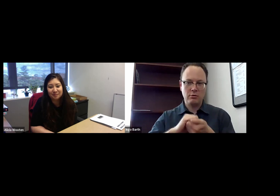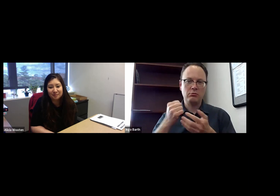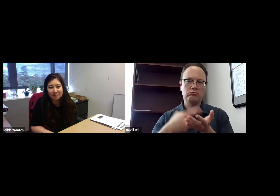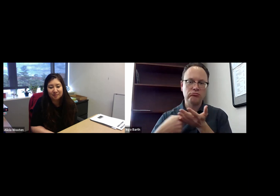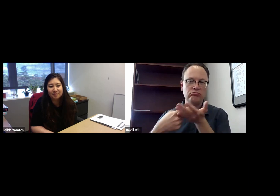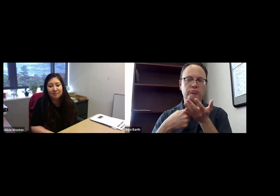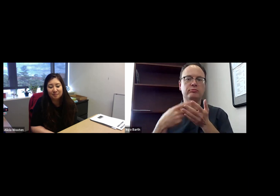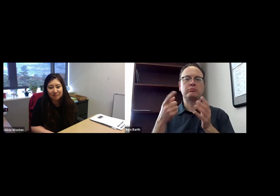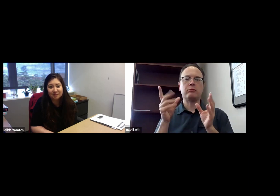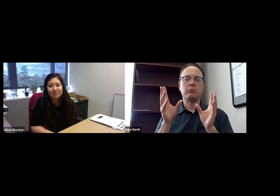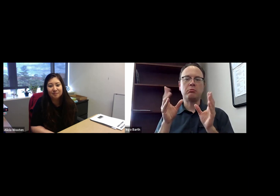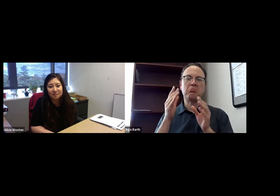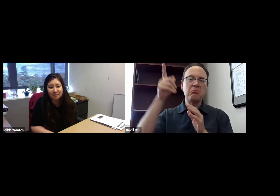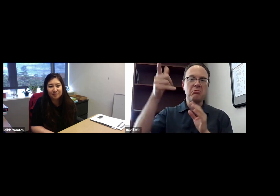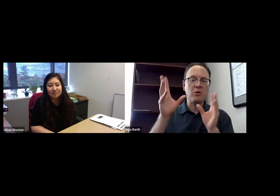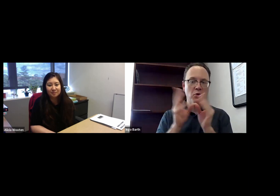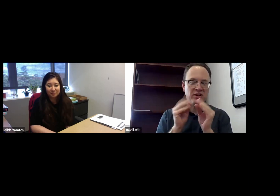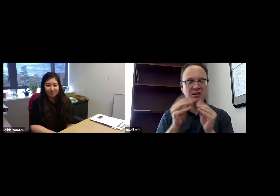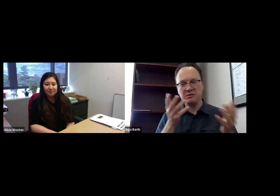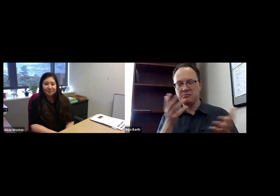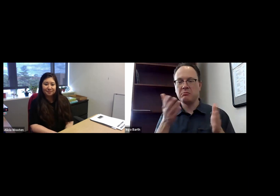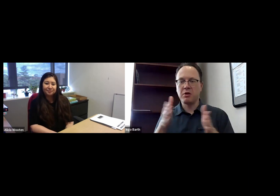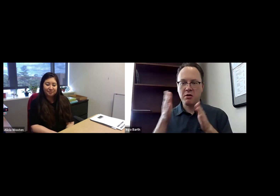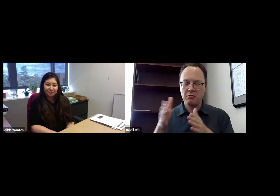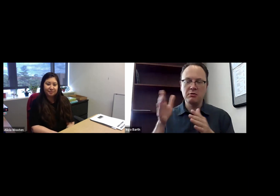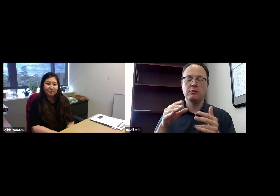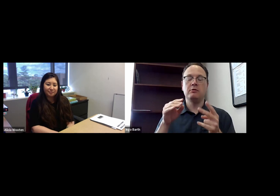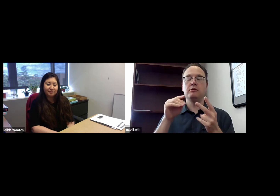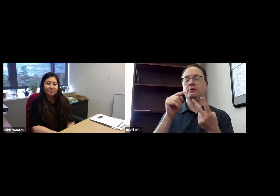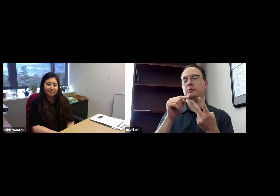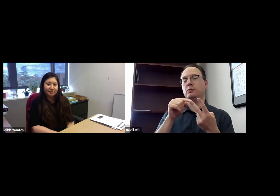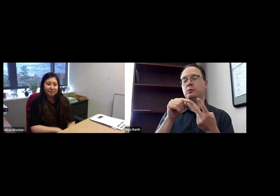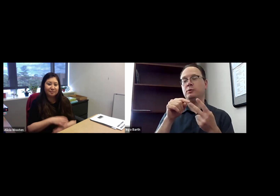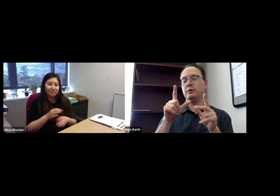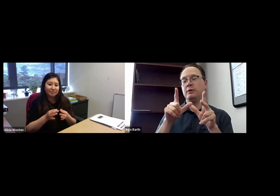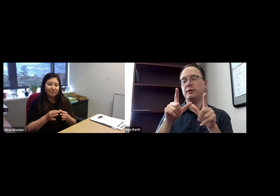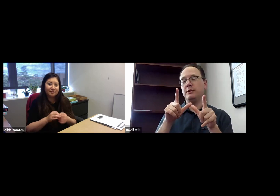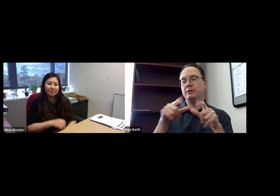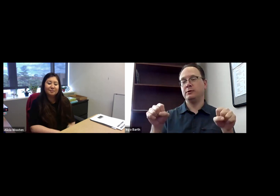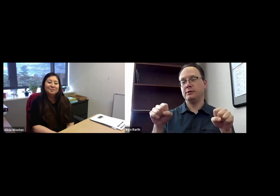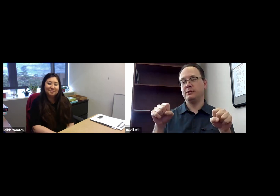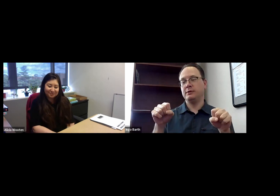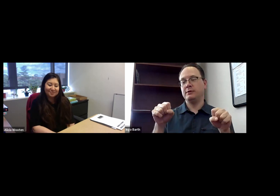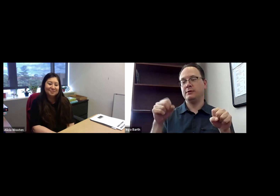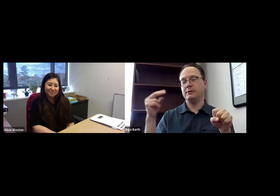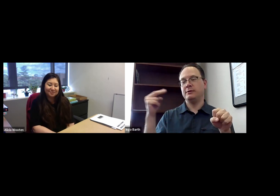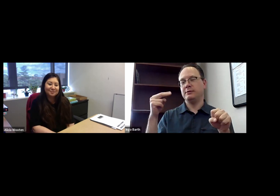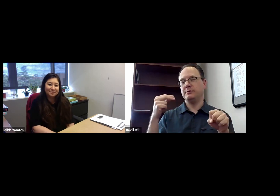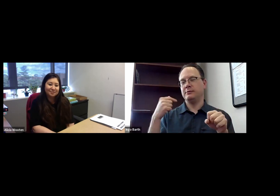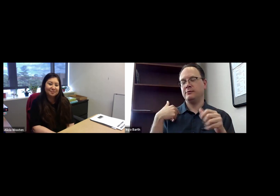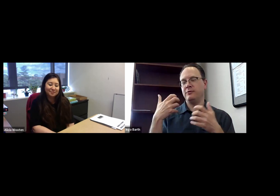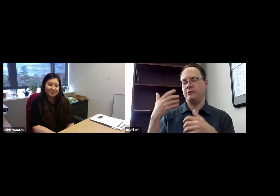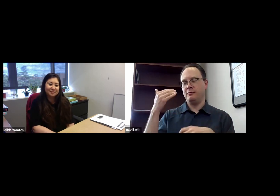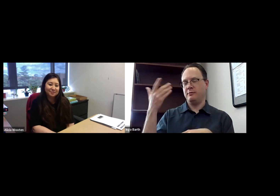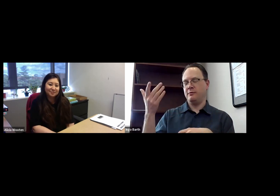For these meetings, I would love to talk about how we can collaborate and also plan for future meetings. At that second meeting,